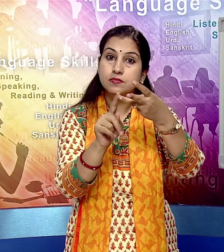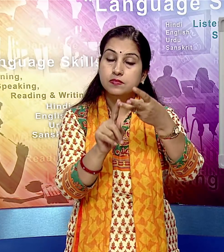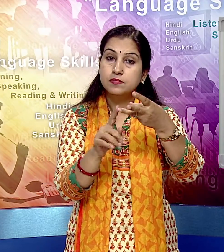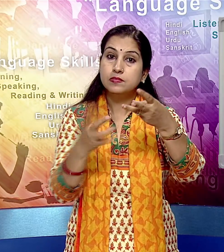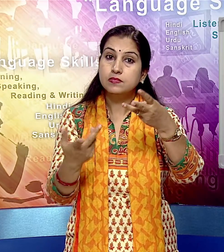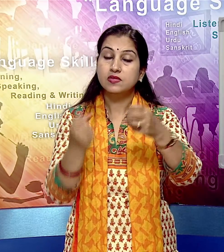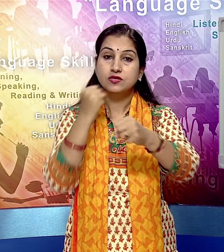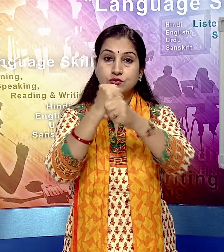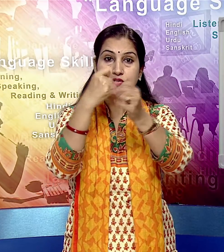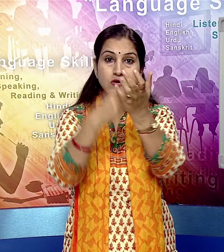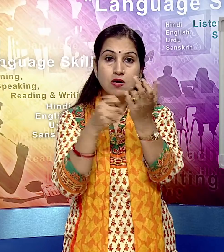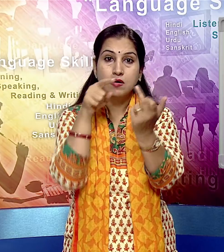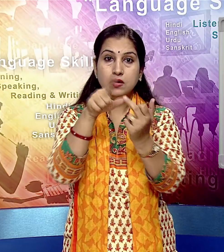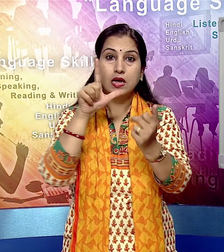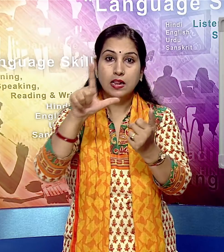and grilling.